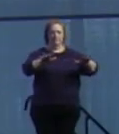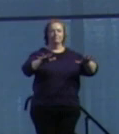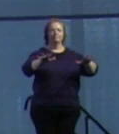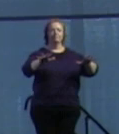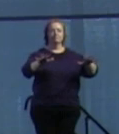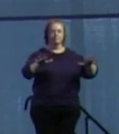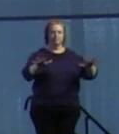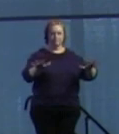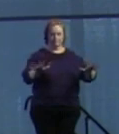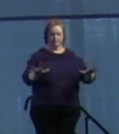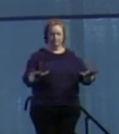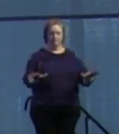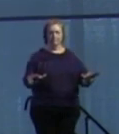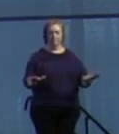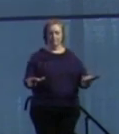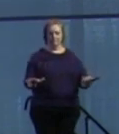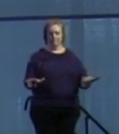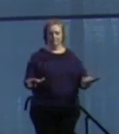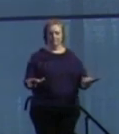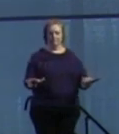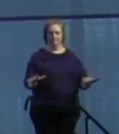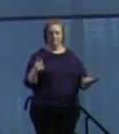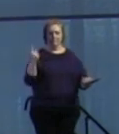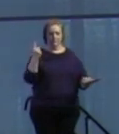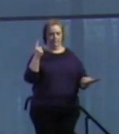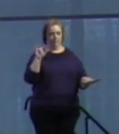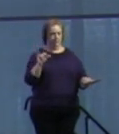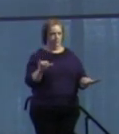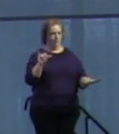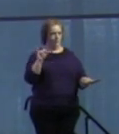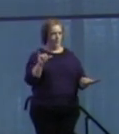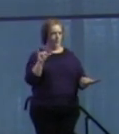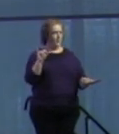Mm-hmm. Oh, something is...